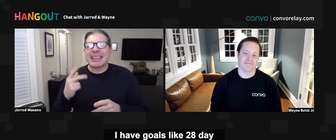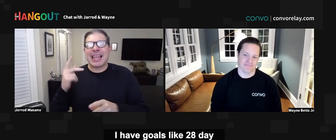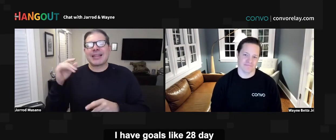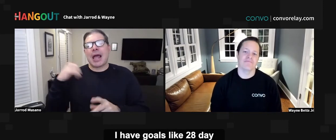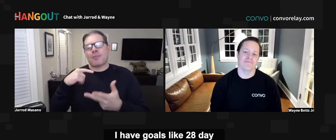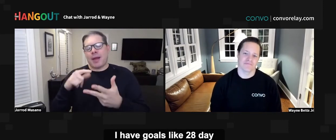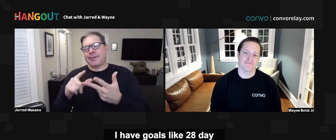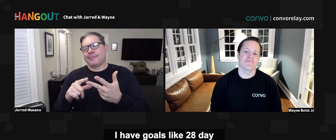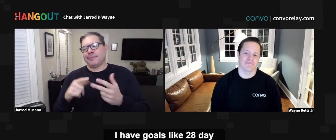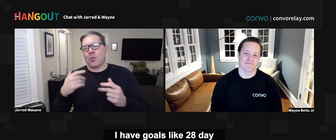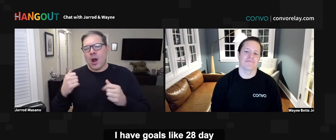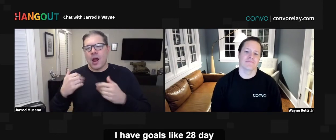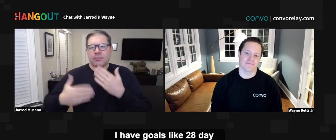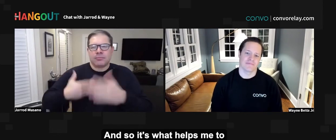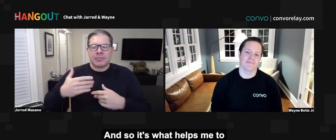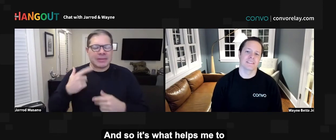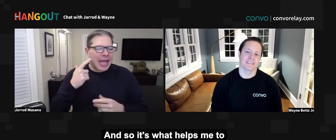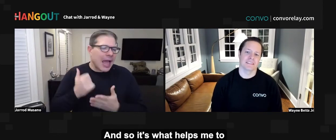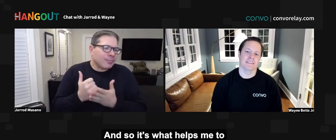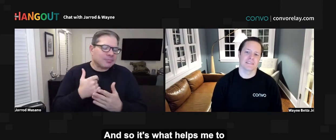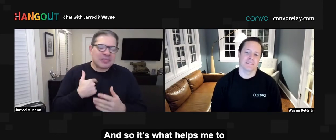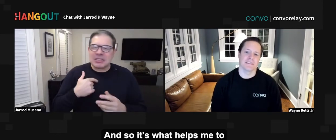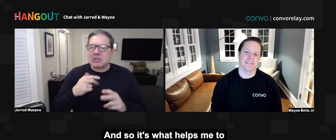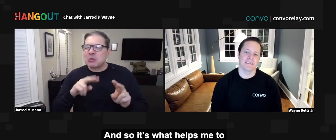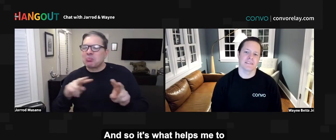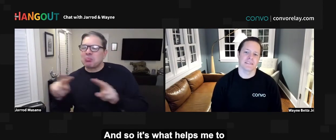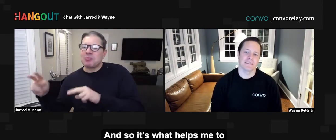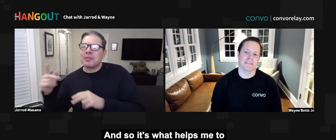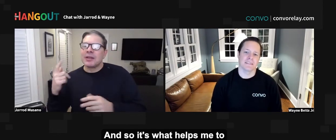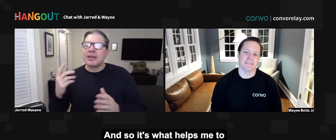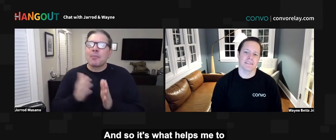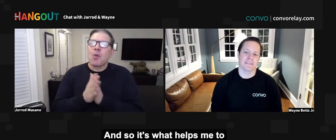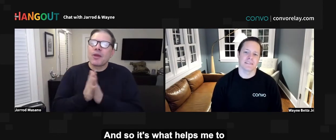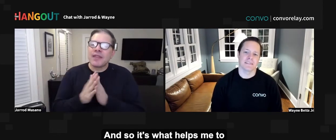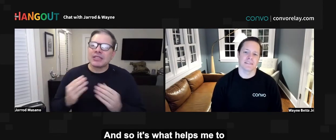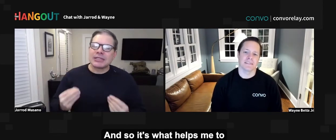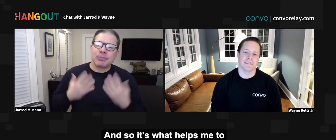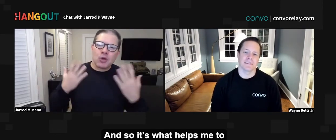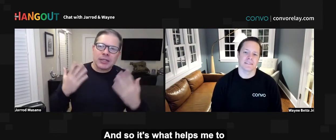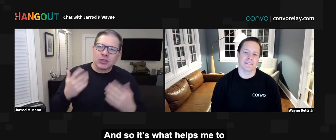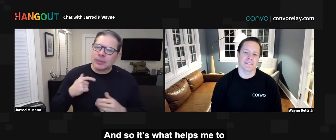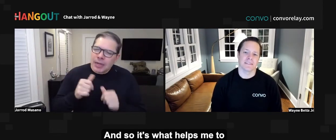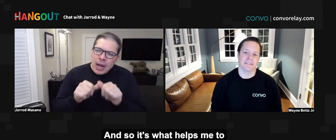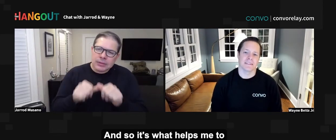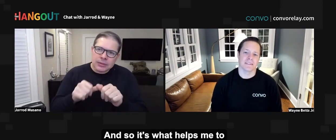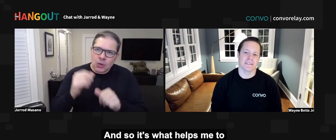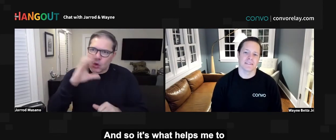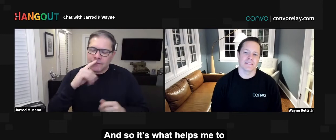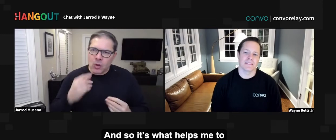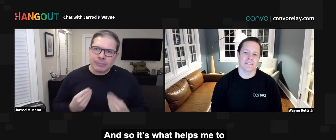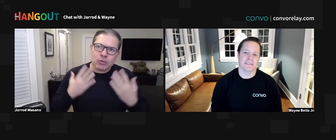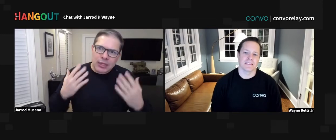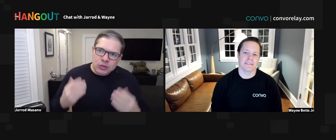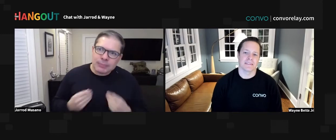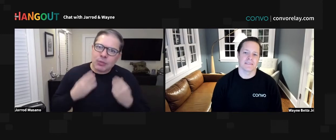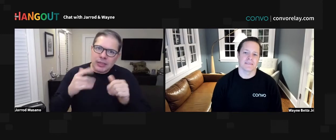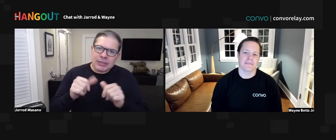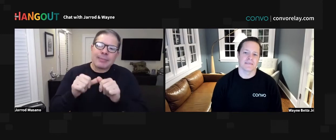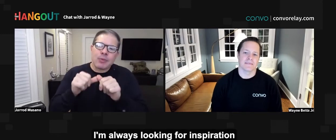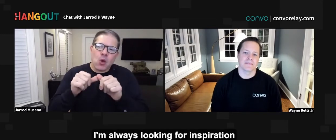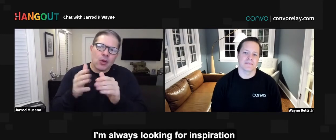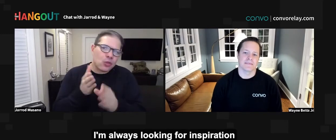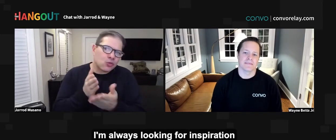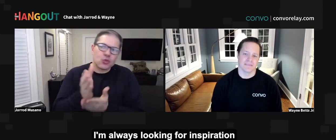have goals like 28-day challenges, things like that. And so um, it's what helps me to continue to